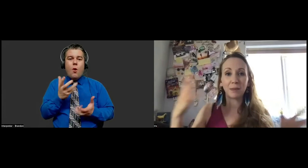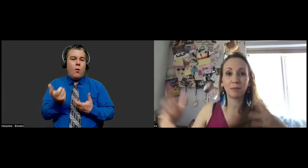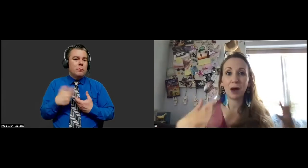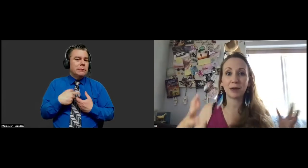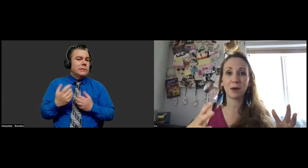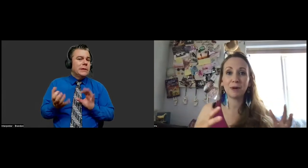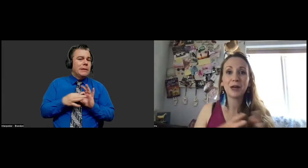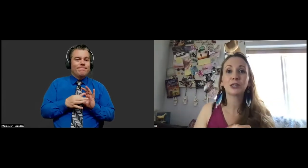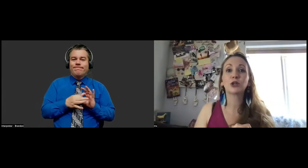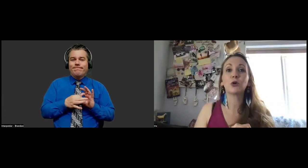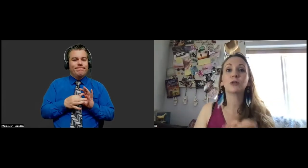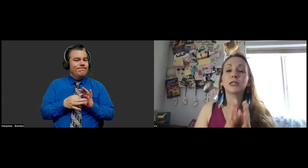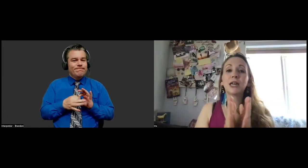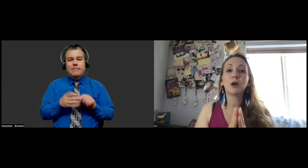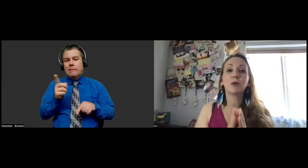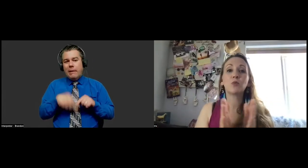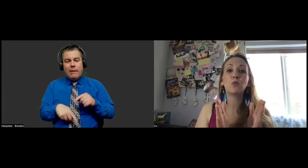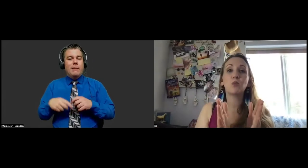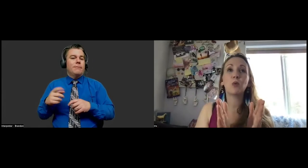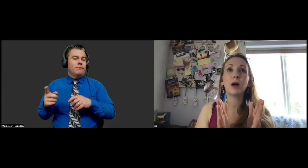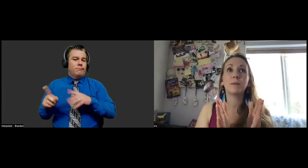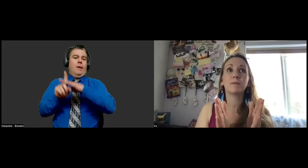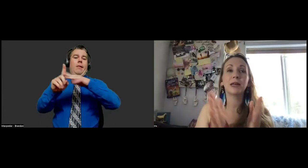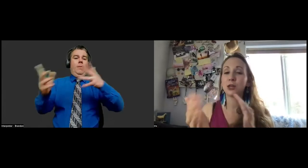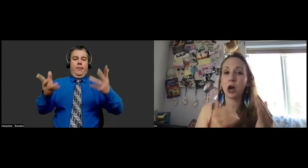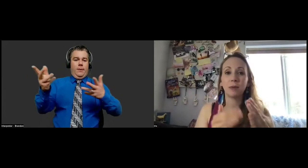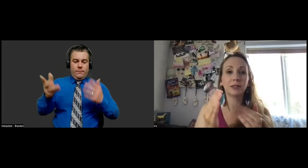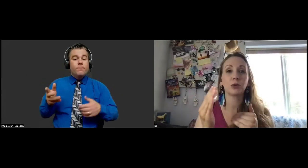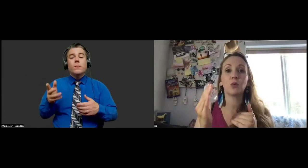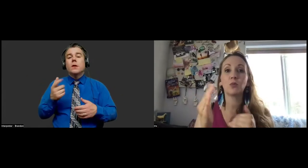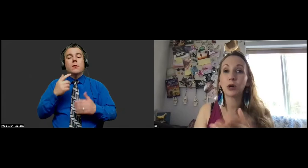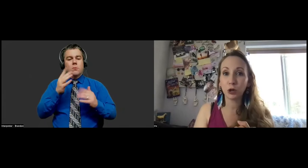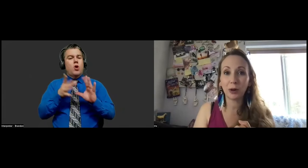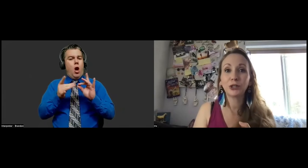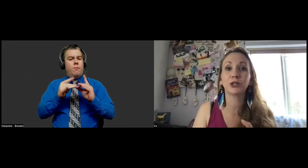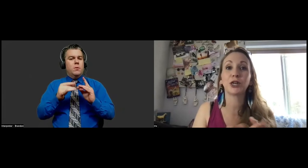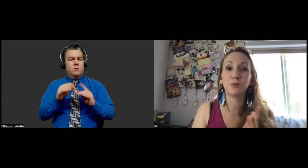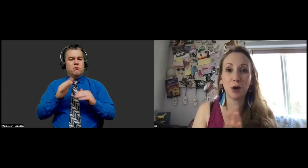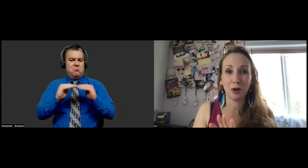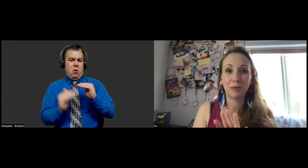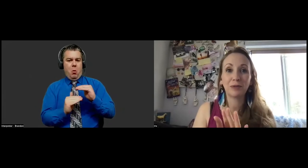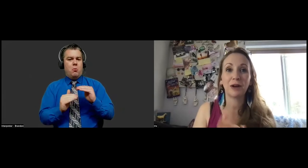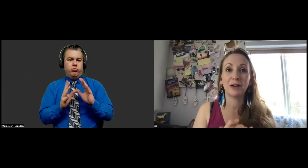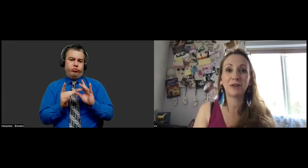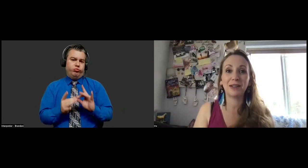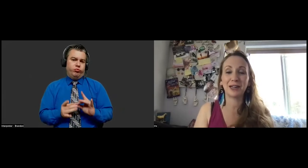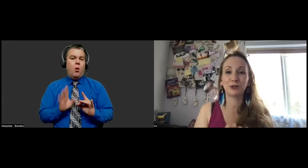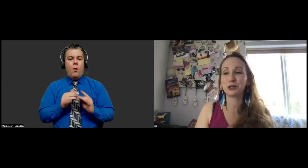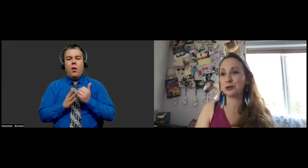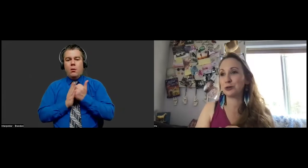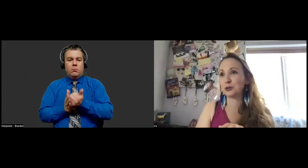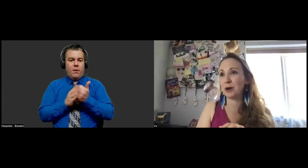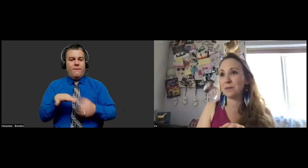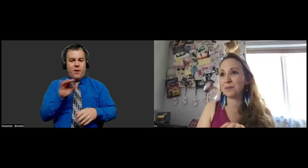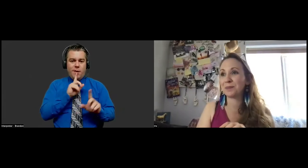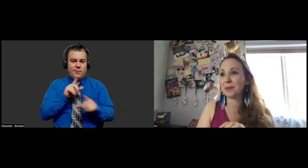things kept popping up. So just tell me in the comments, what are your questions, and we'll help find the answers